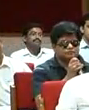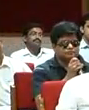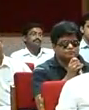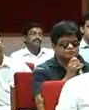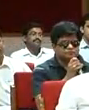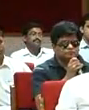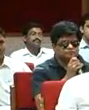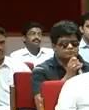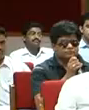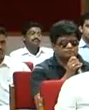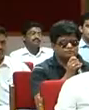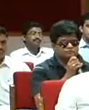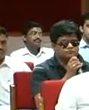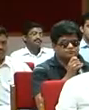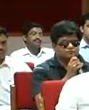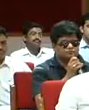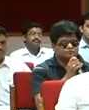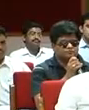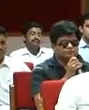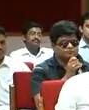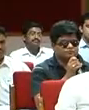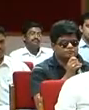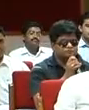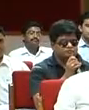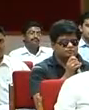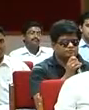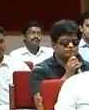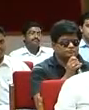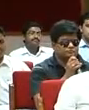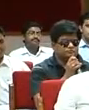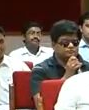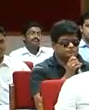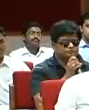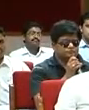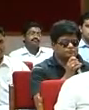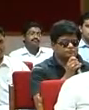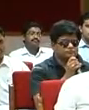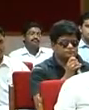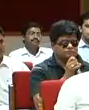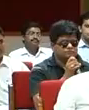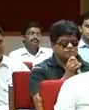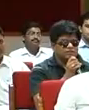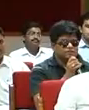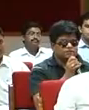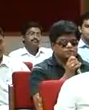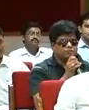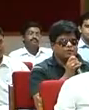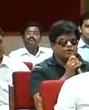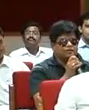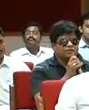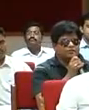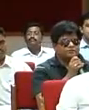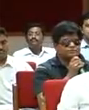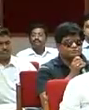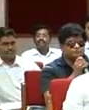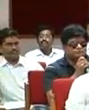with various barriers may hinder their full and effective participation in society on an equal basis with others. So it